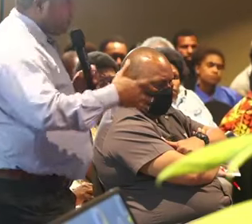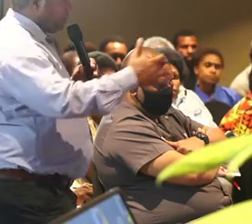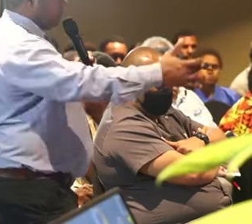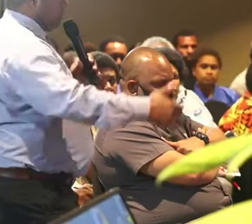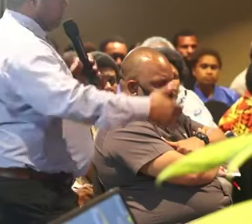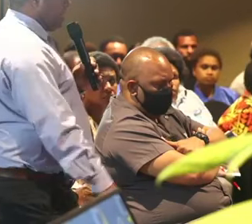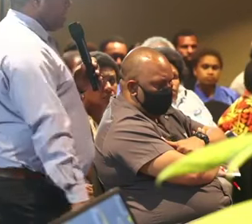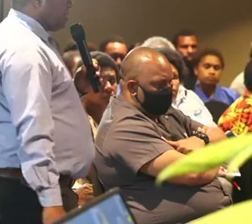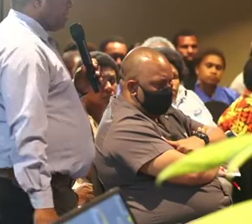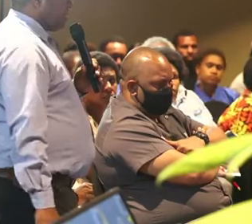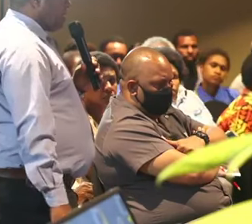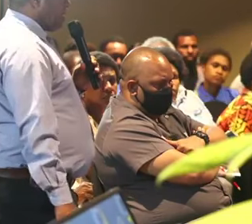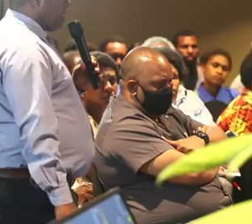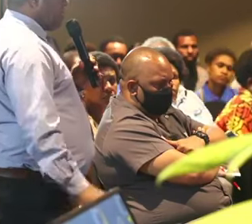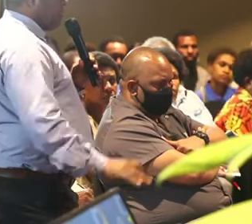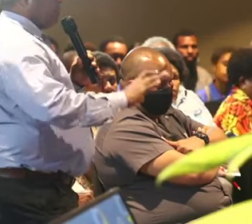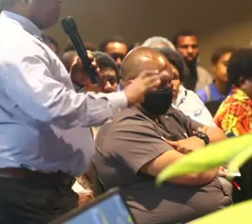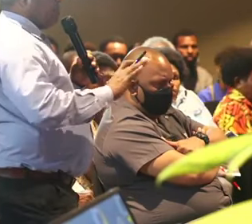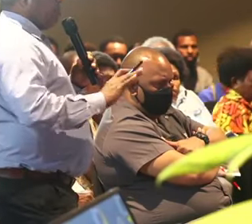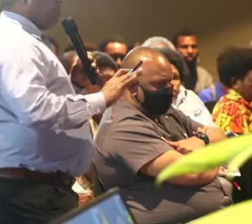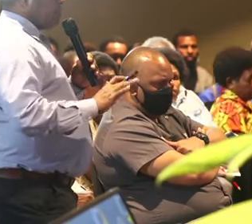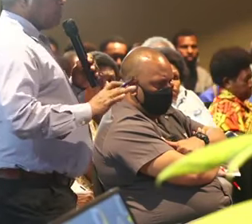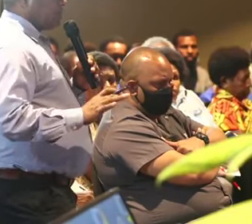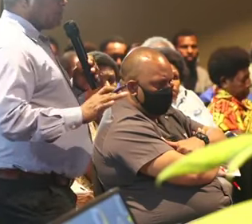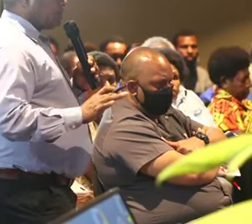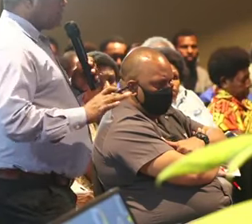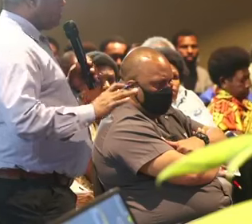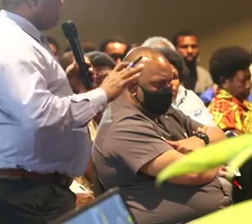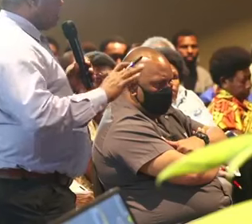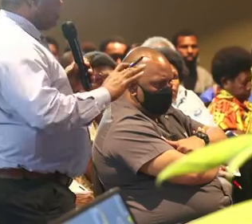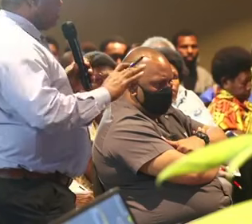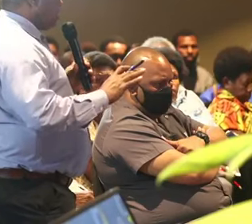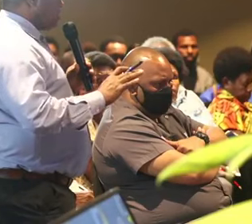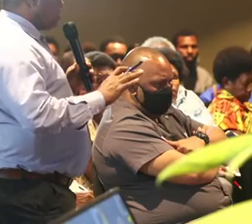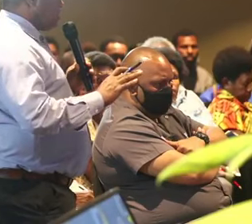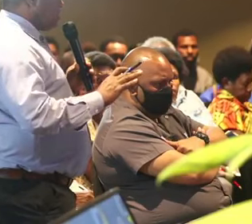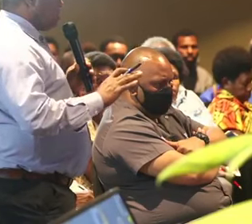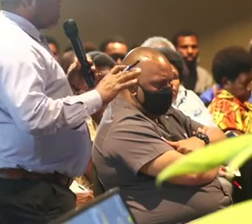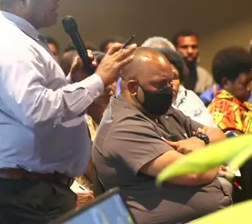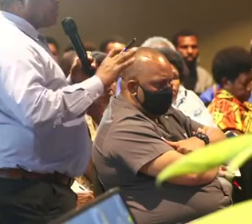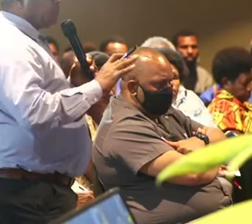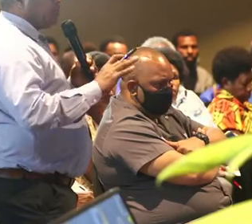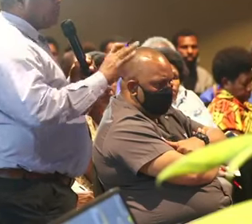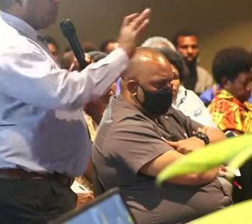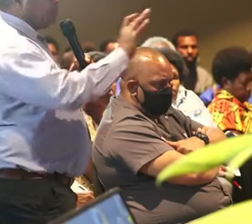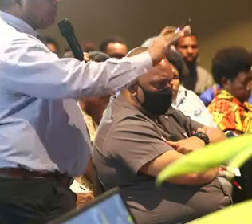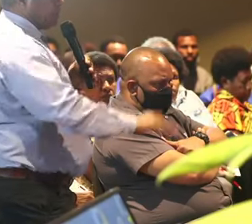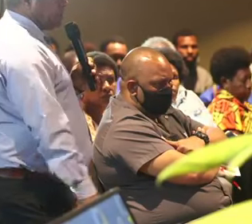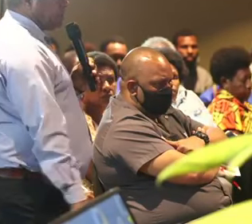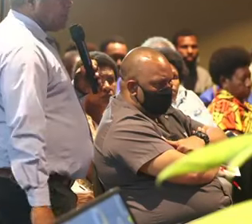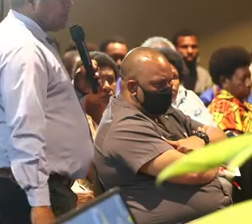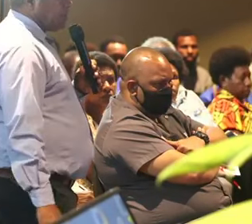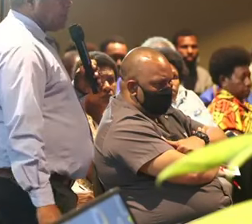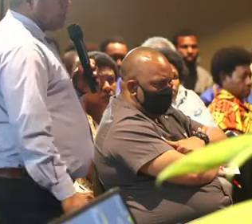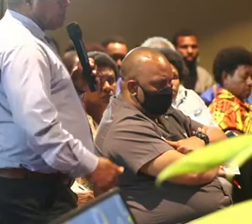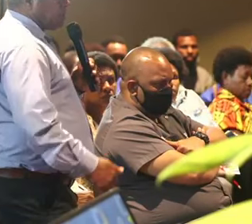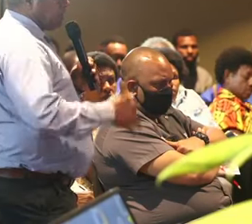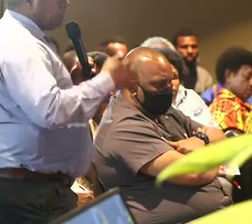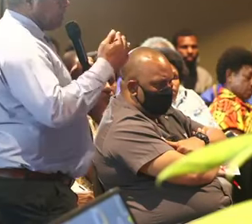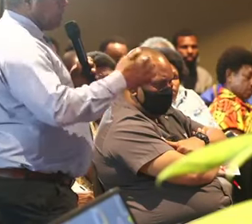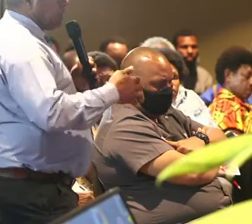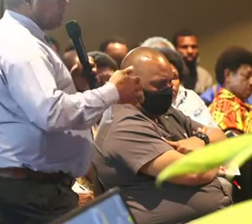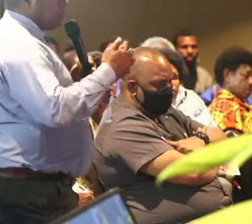all physical planning. I believe majority of the city all time lawmaking business, you are crushing them with your policies.